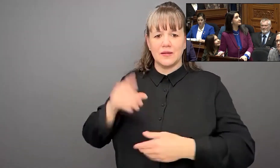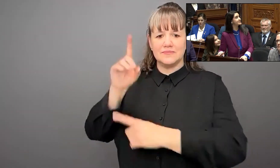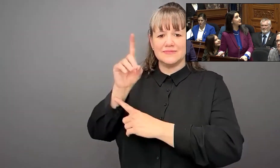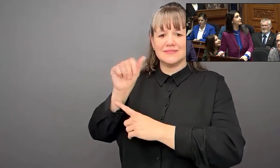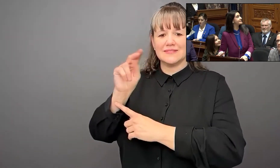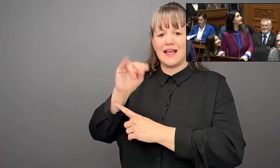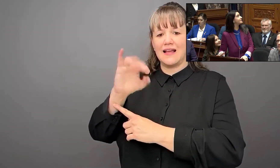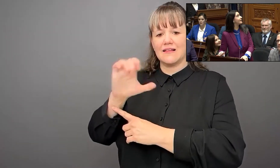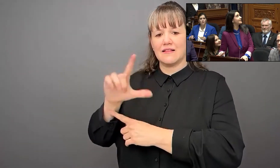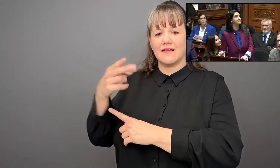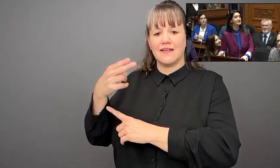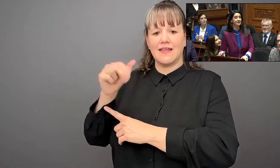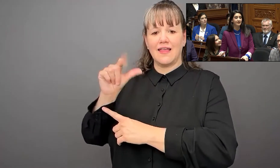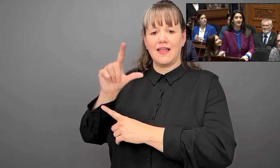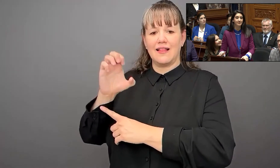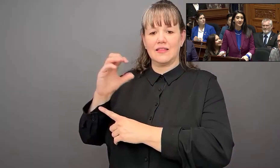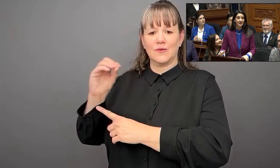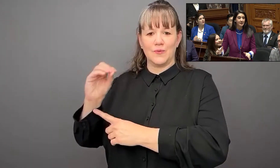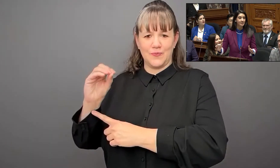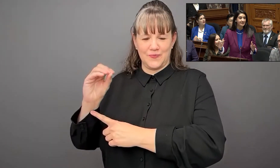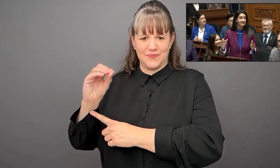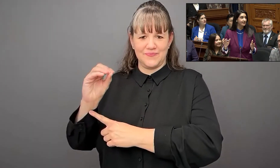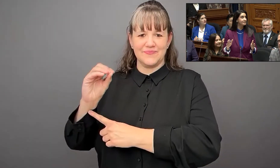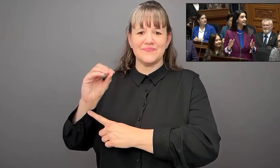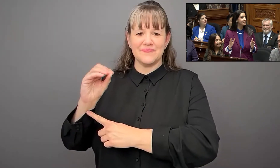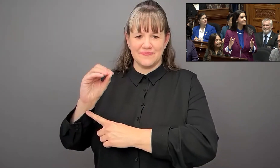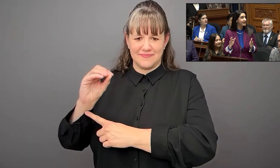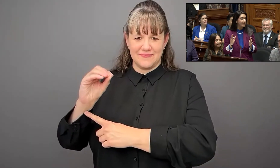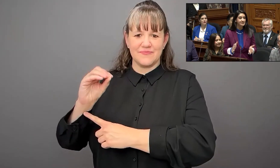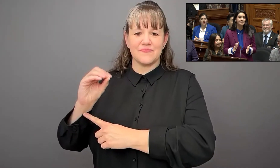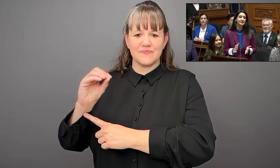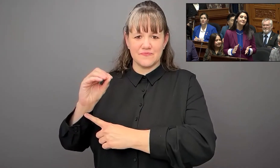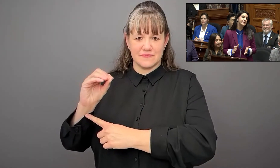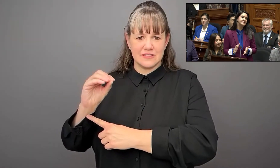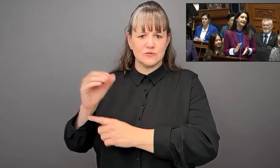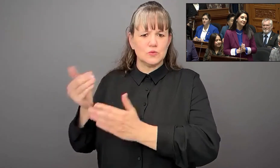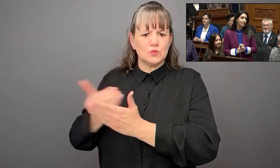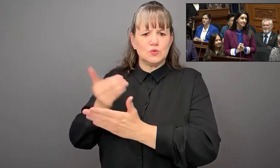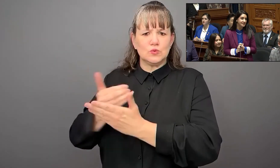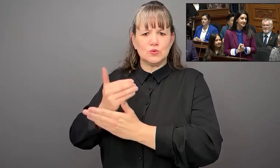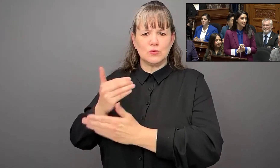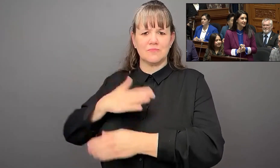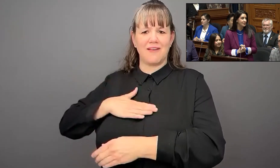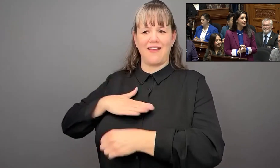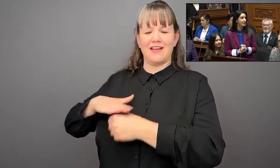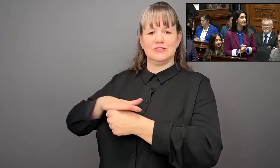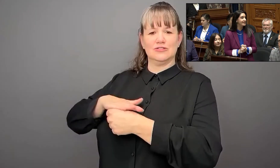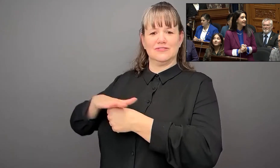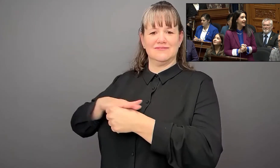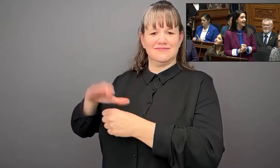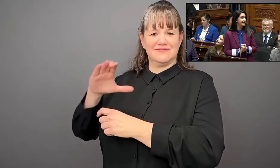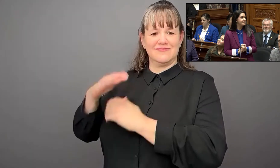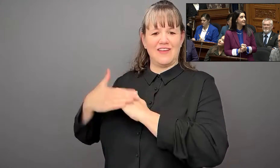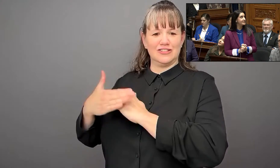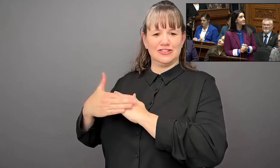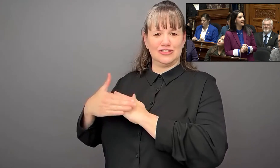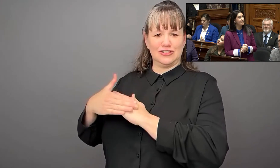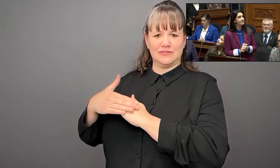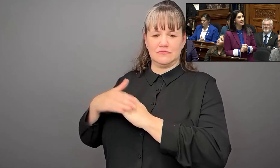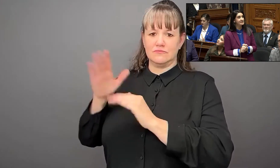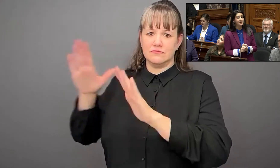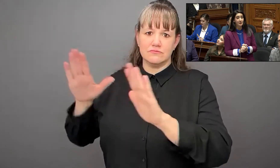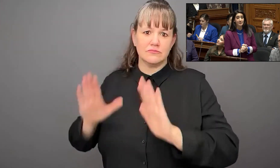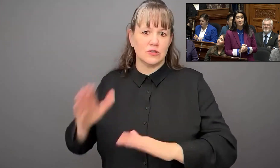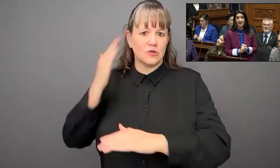advisor, and I was hoping to have a line of sight on him, but he is absolutely amazing. I've known him since 2021, and this